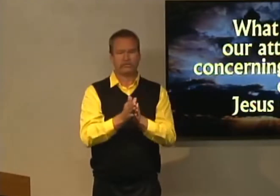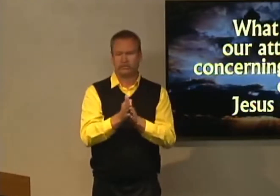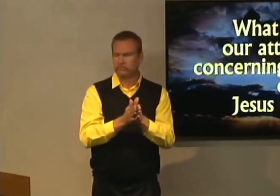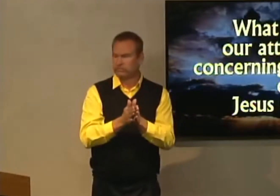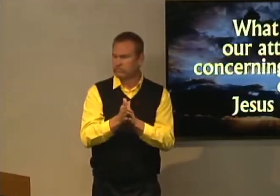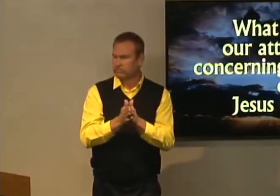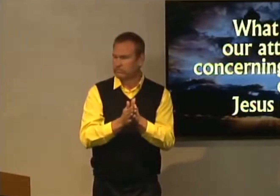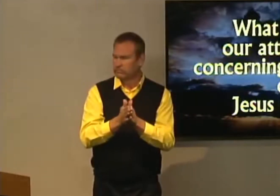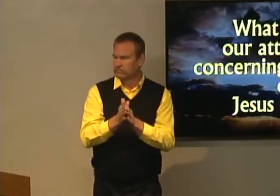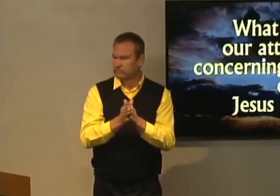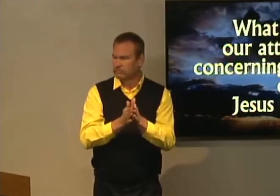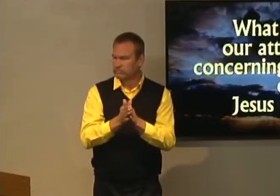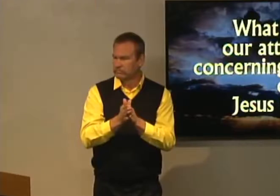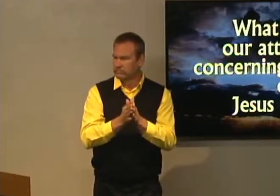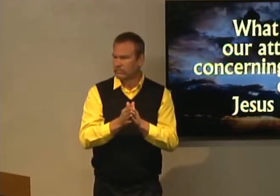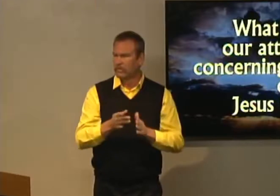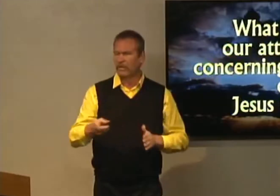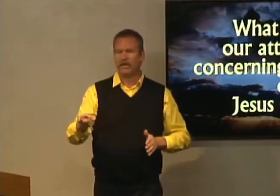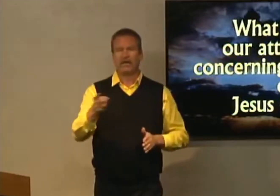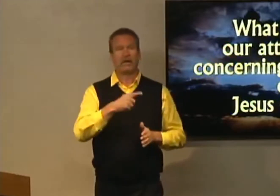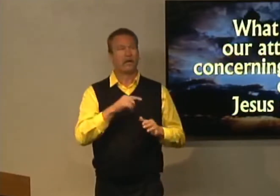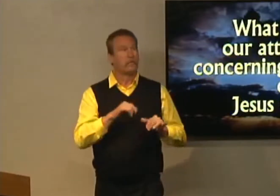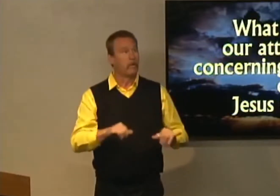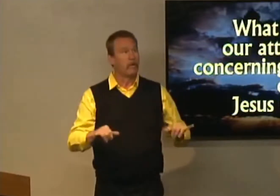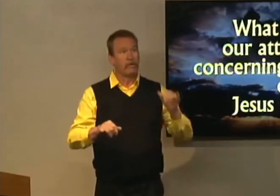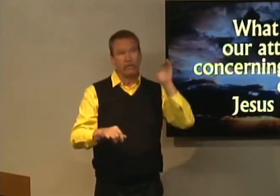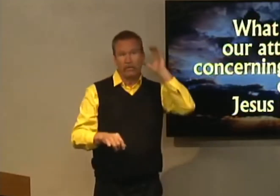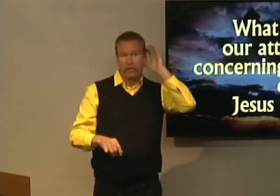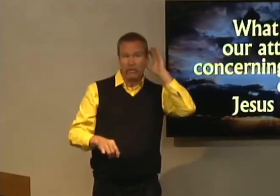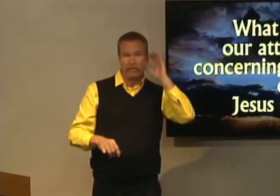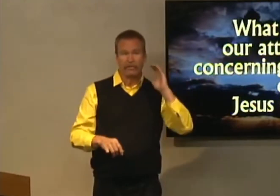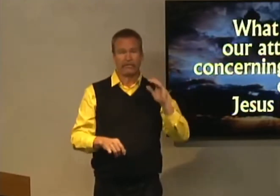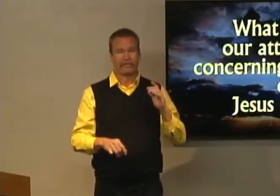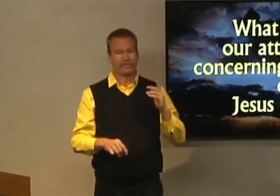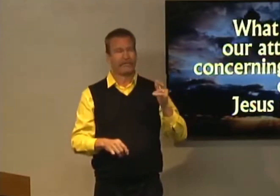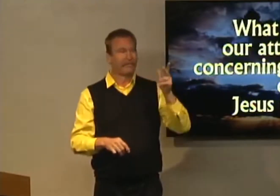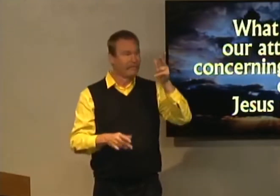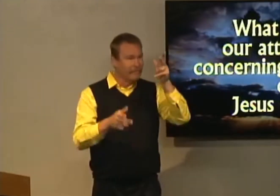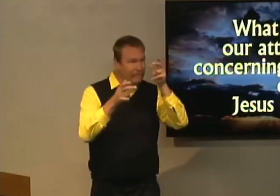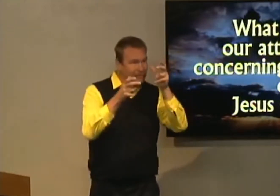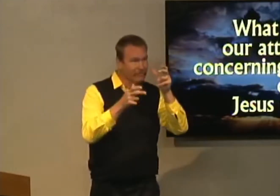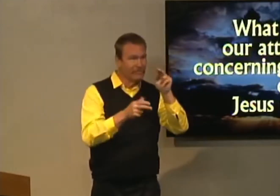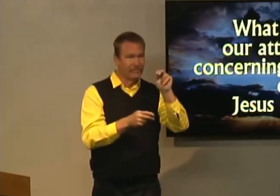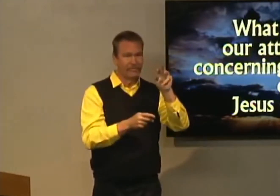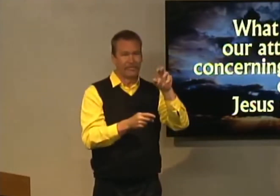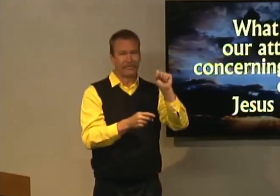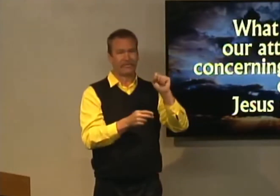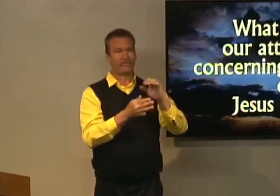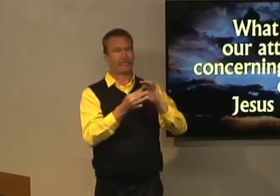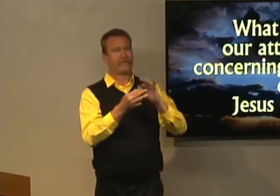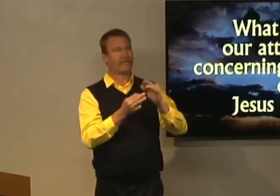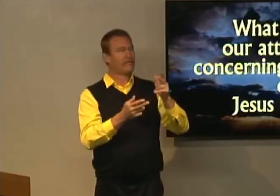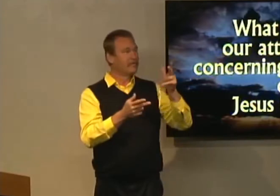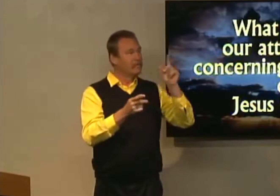apathetic? Should we be excited? Should we be ready to listen, ready to take in the